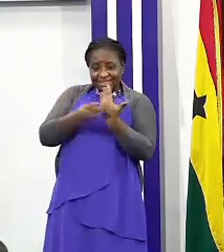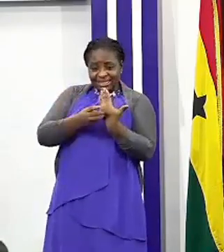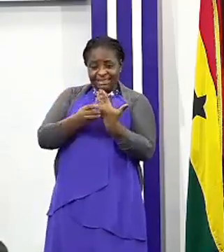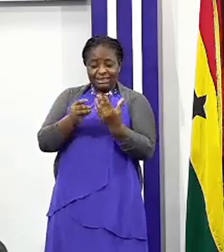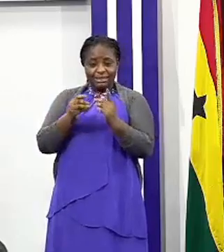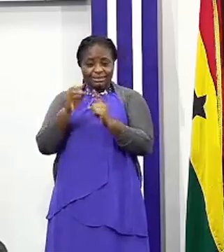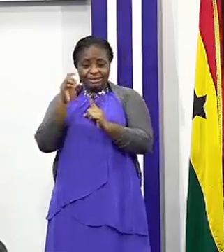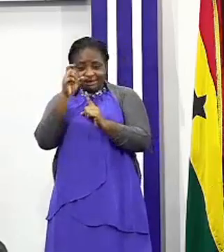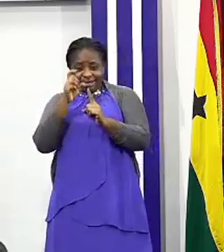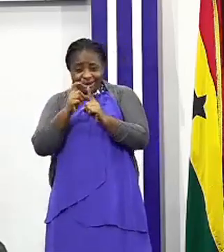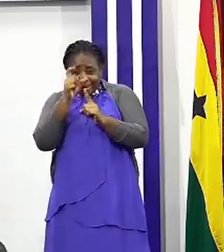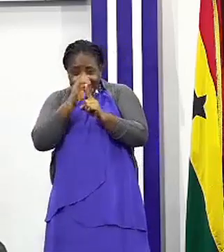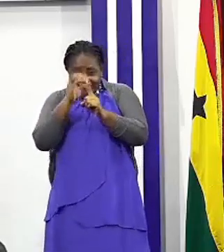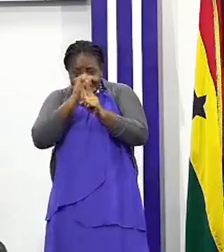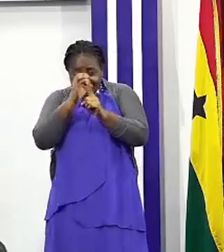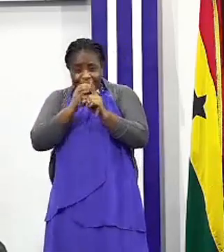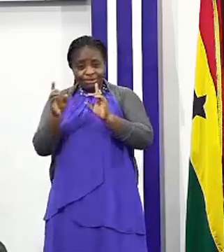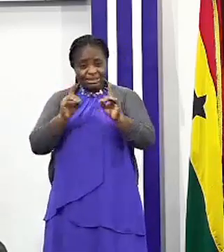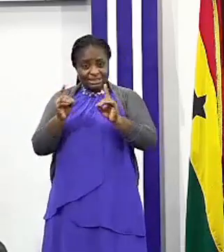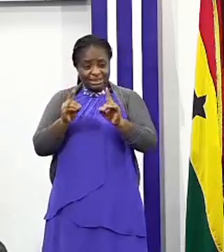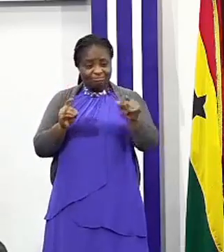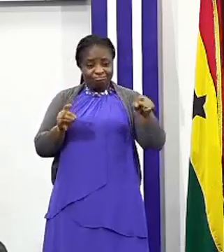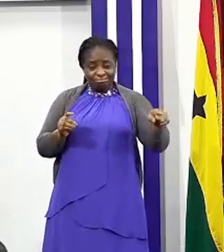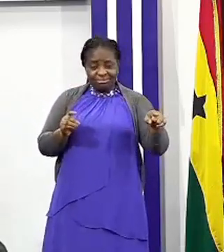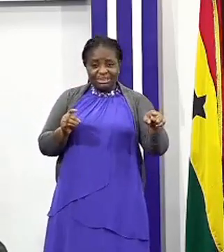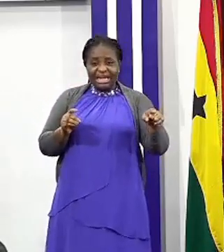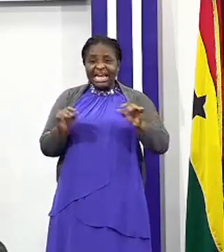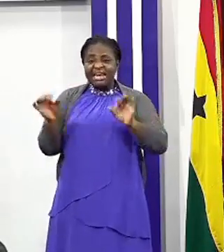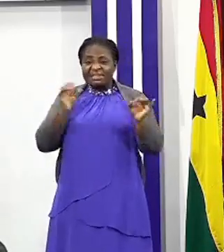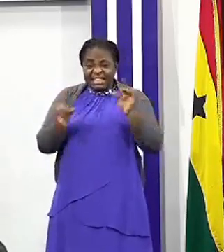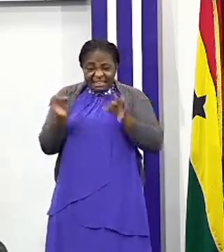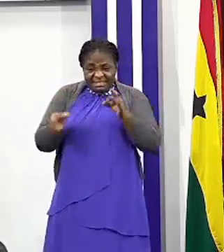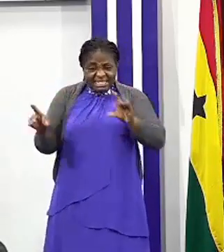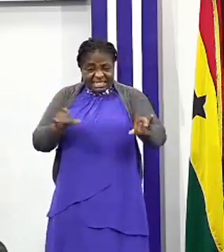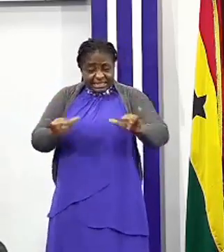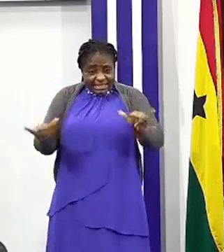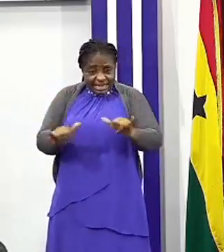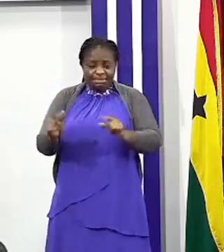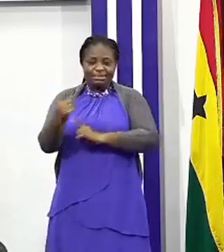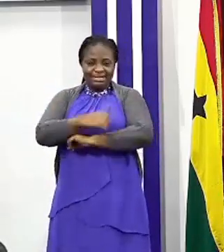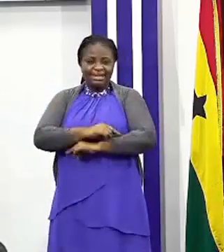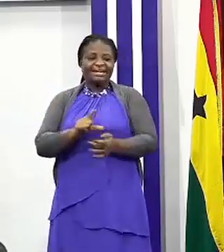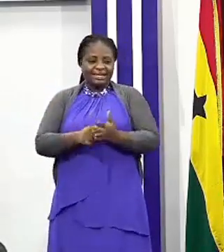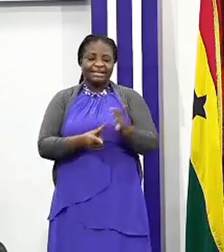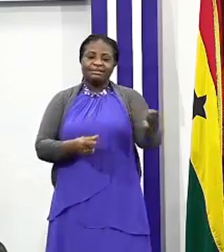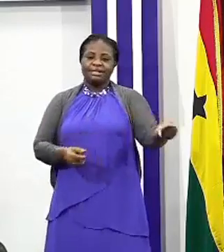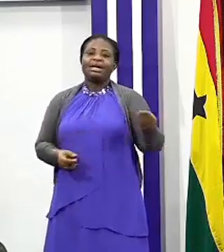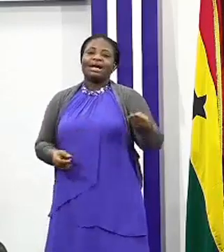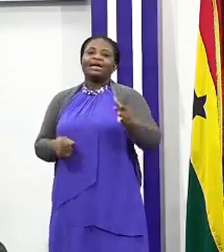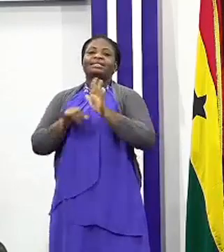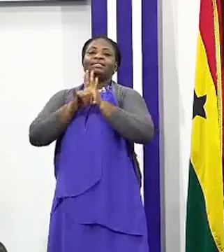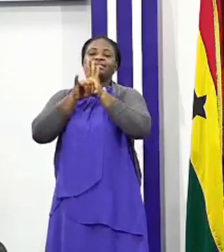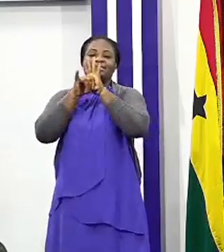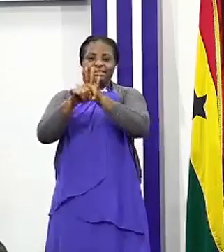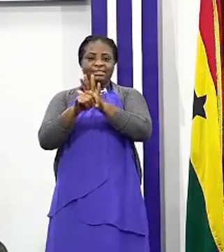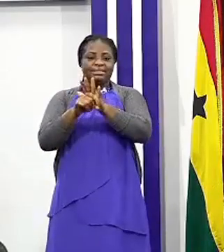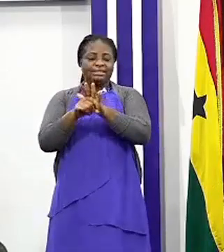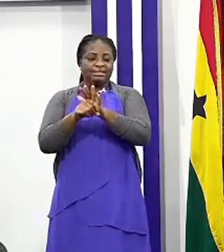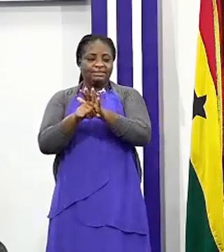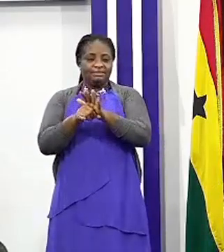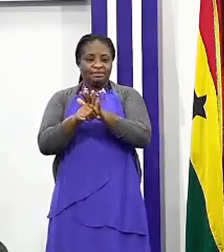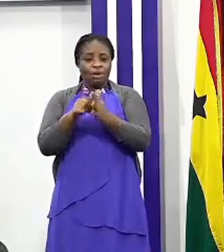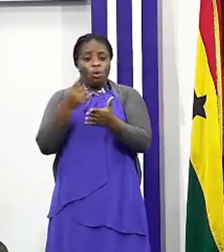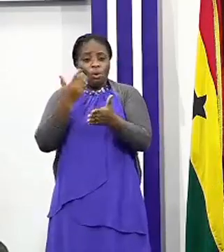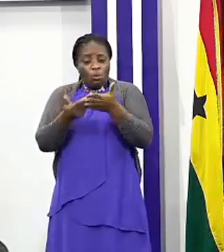on the same day, then the Ghana Health Service will be able to discuss incidence and spread. And that's why His Excellency